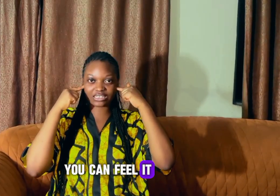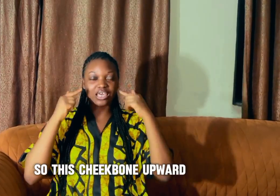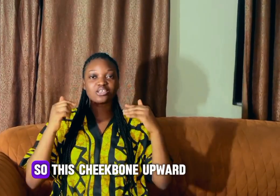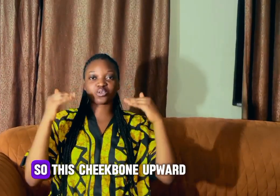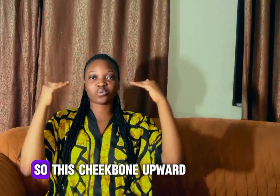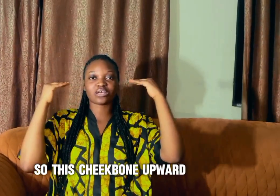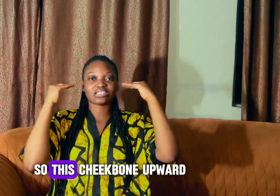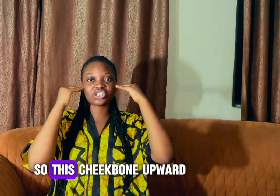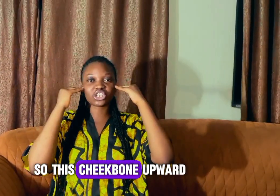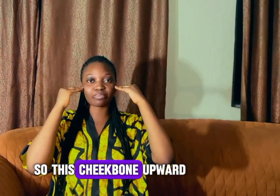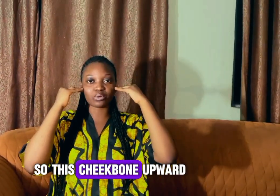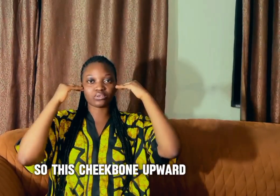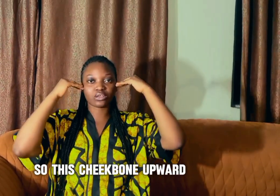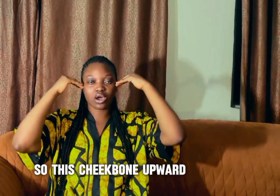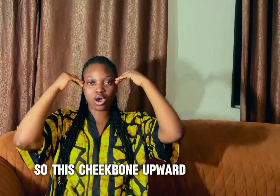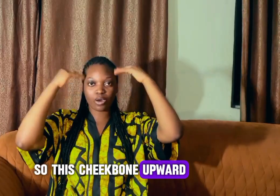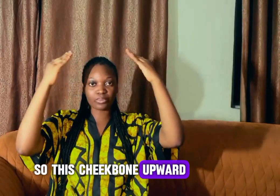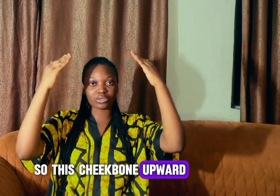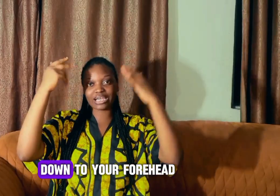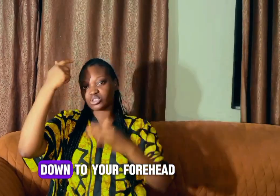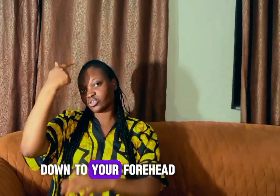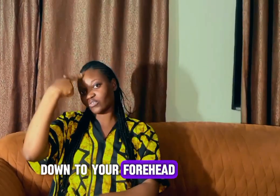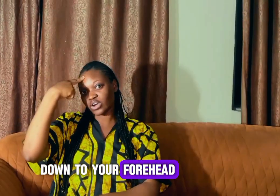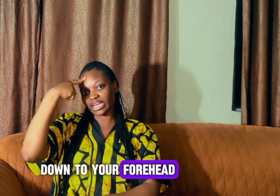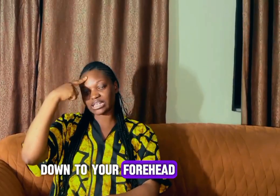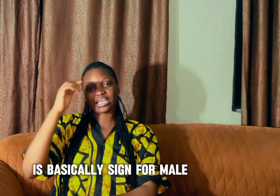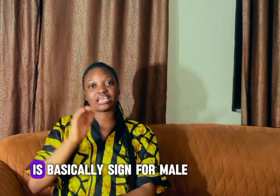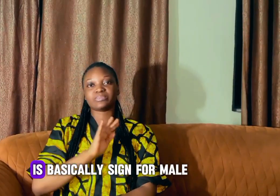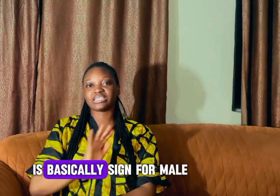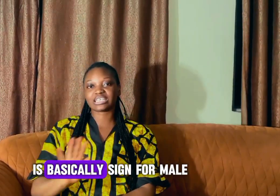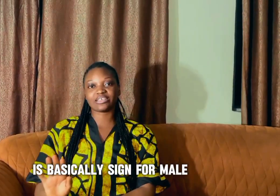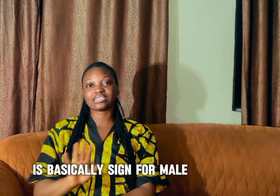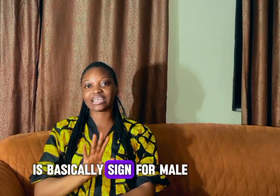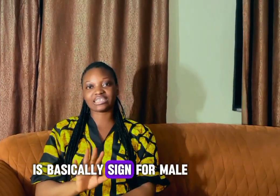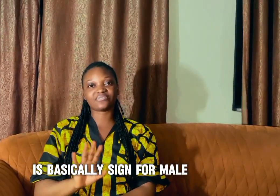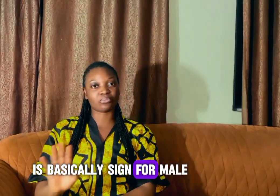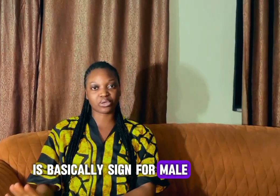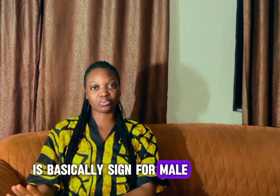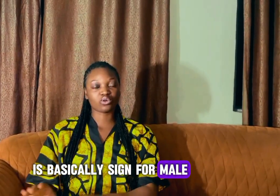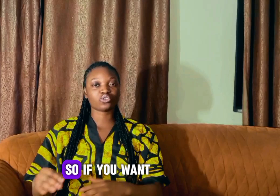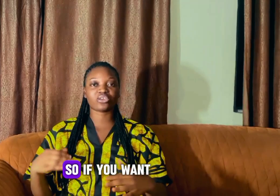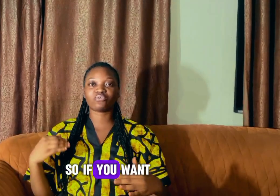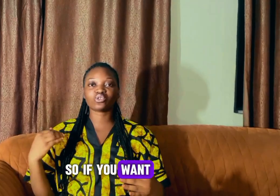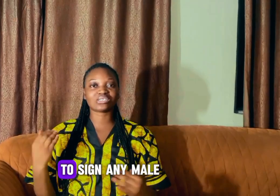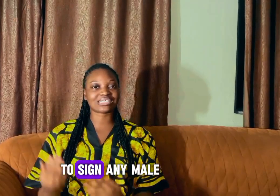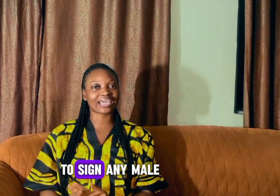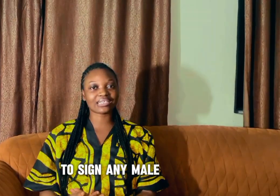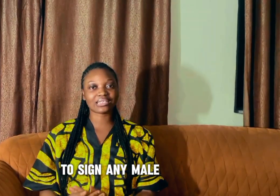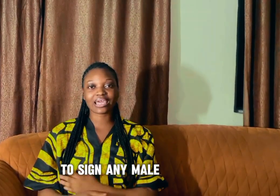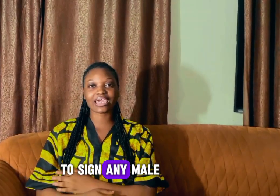it. So this cheekbone upward down to your forehead basically signs for male. So if you want to sign any